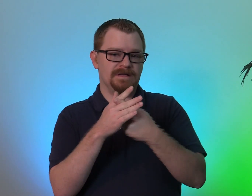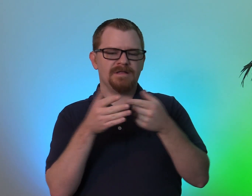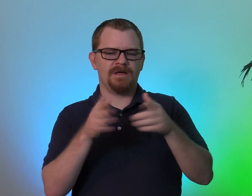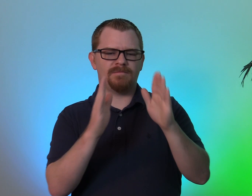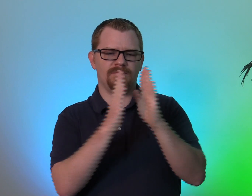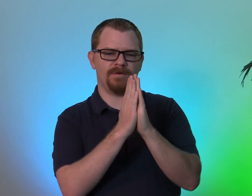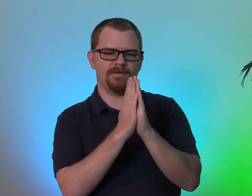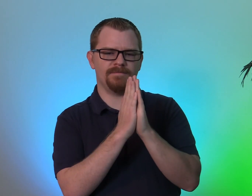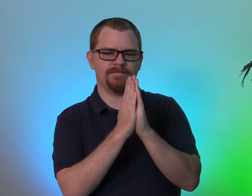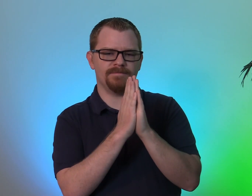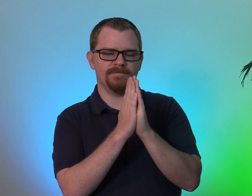Before I start, let's pray.